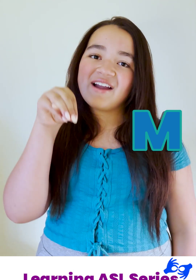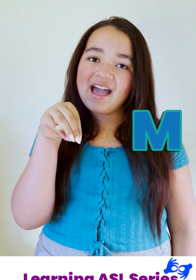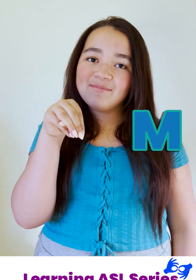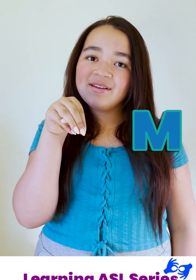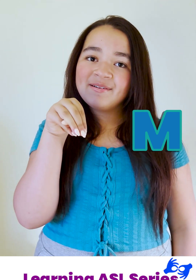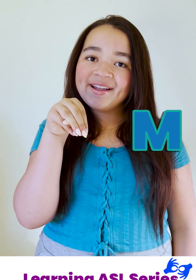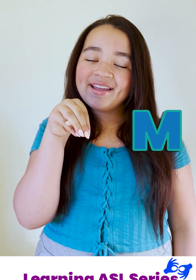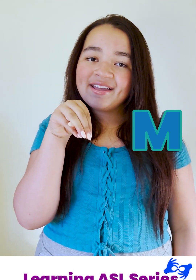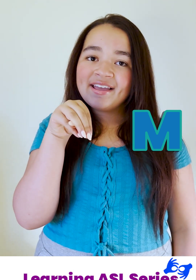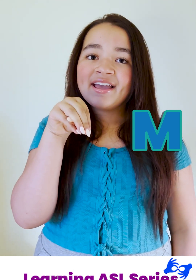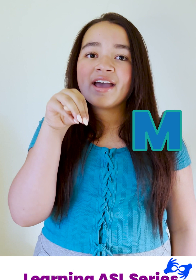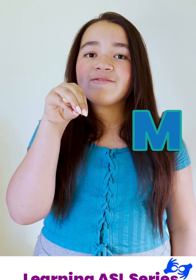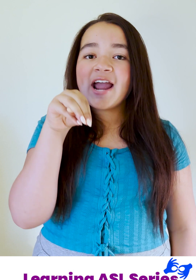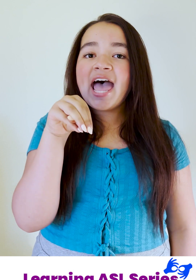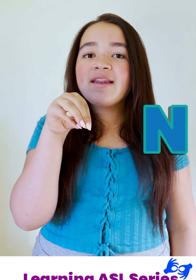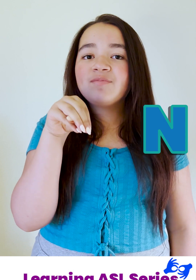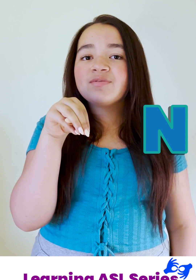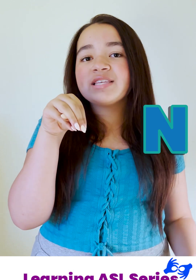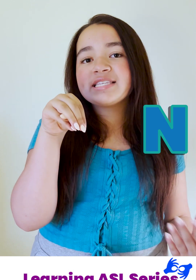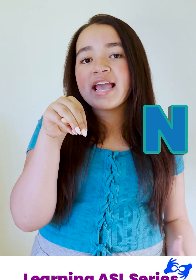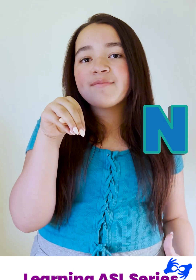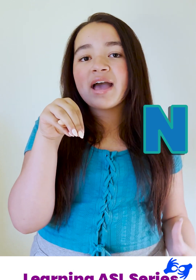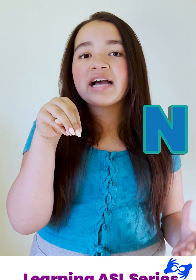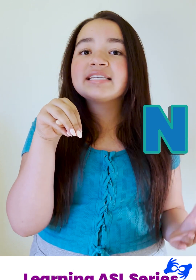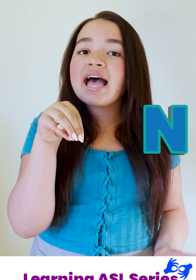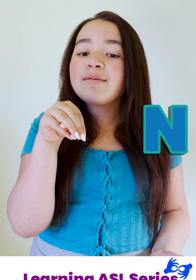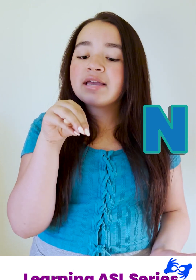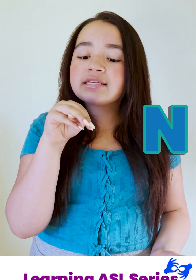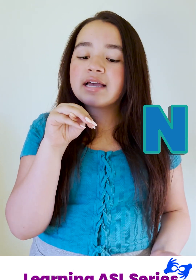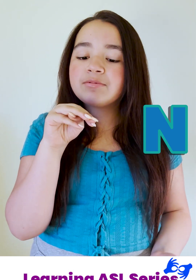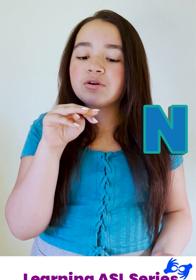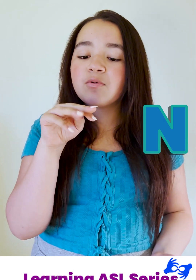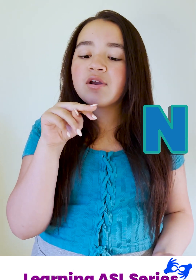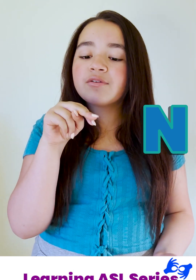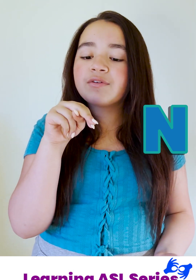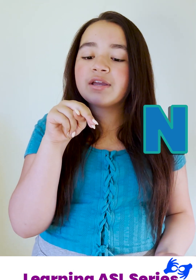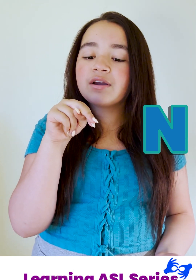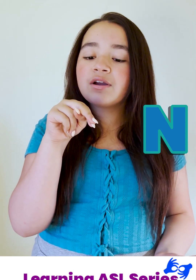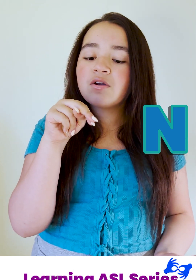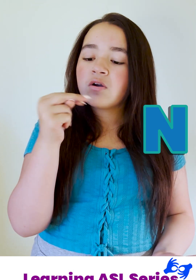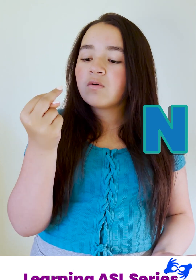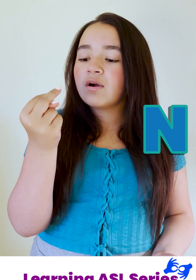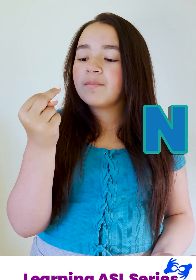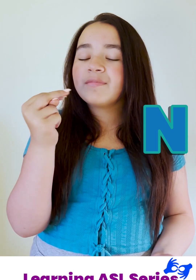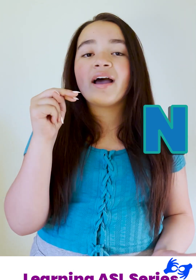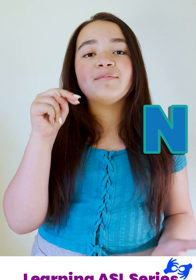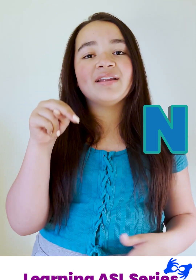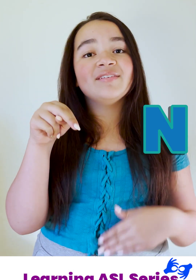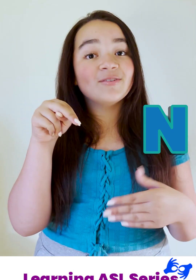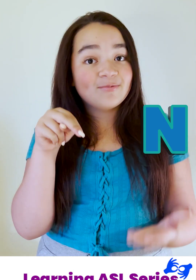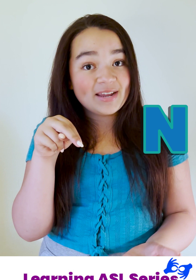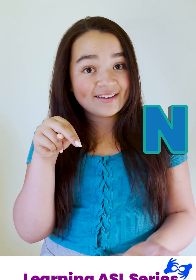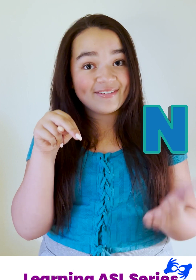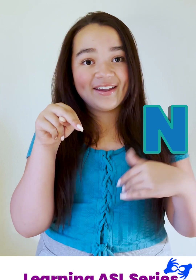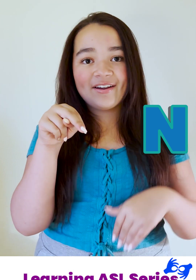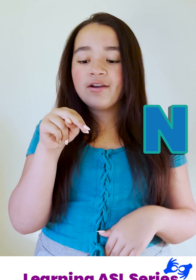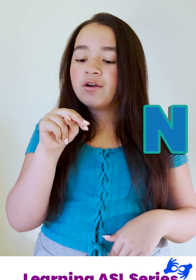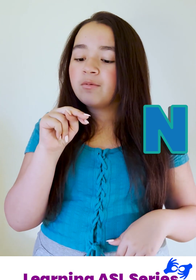M. And for N, the same as M, except your pointer finger, or I meant your ring finger, will